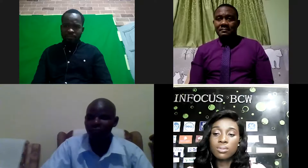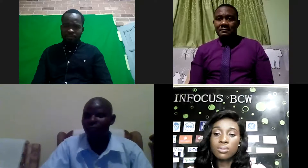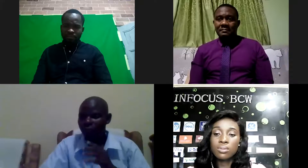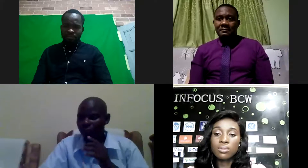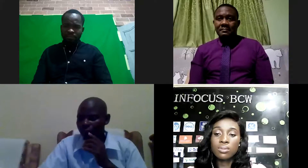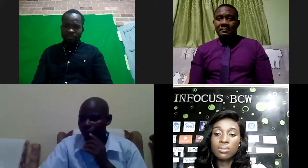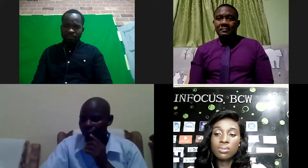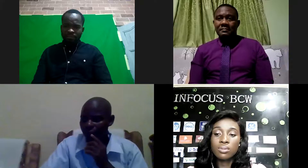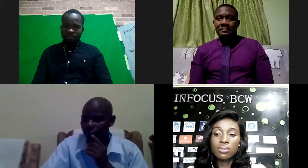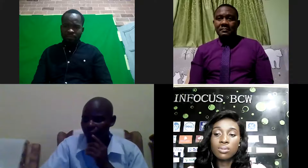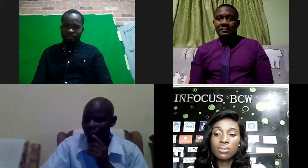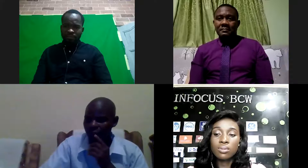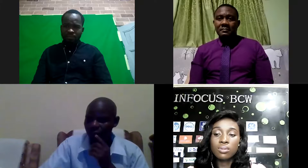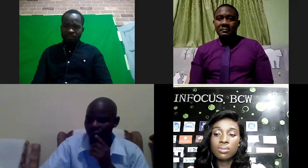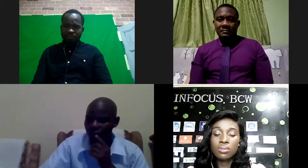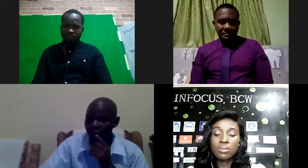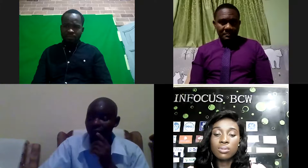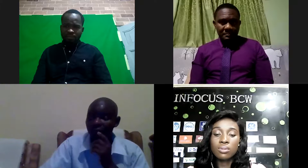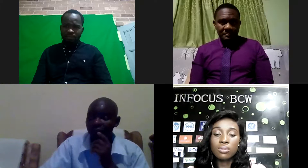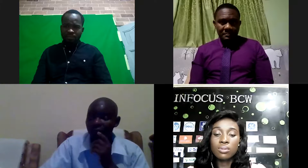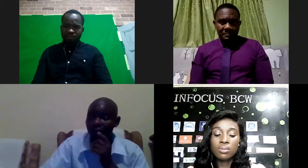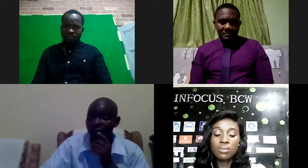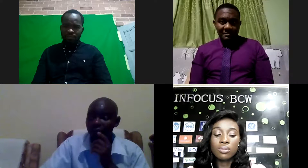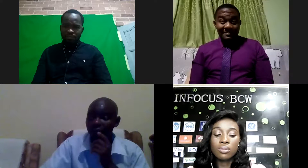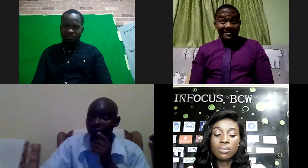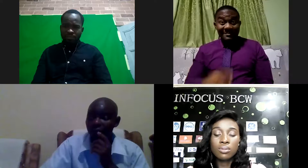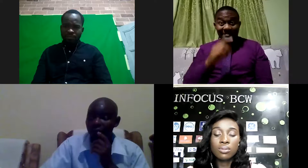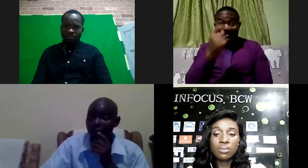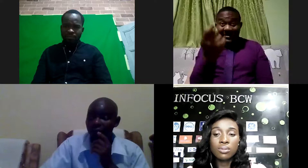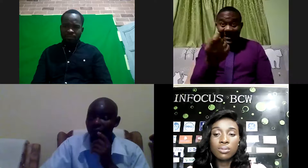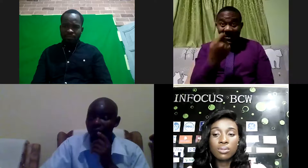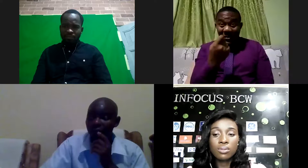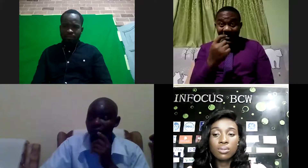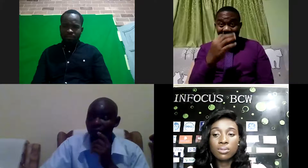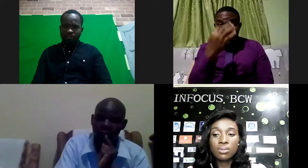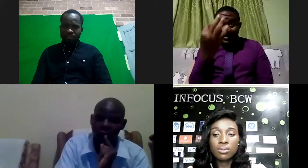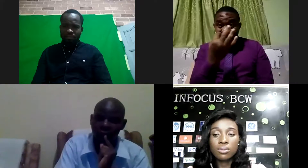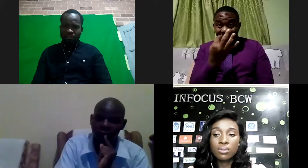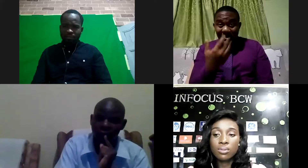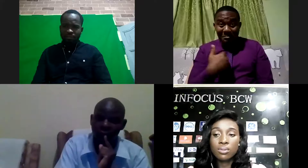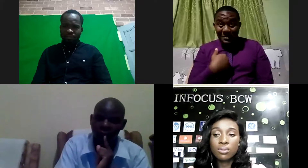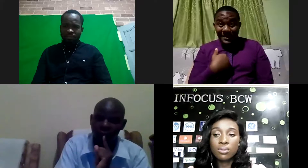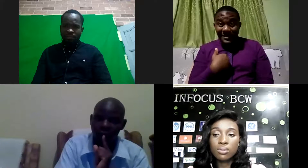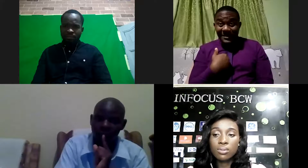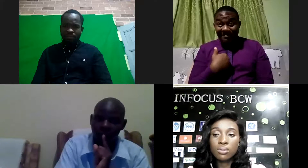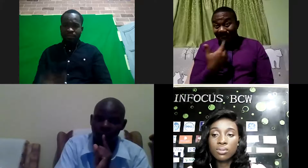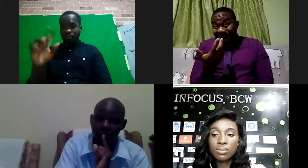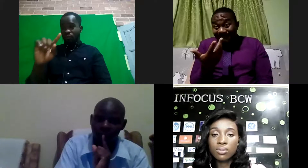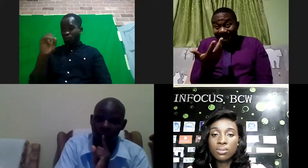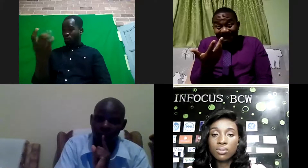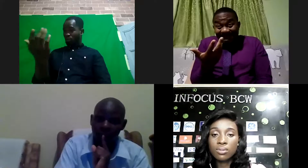Are you asking? Good evening. Are you asking me? Is the question posed to me?